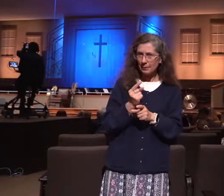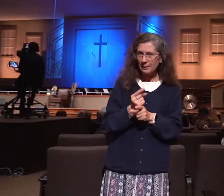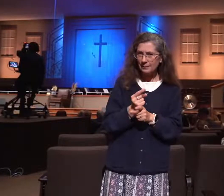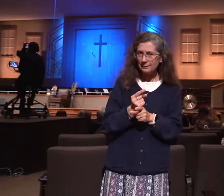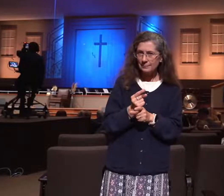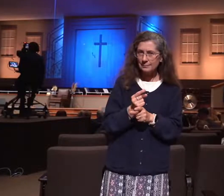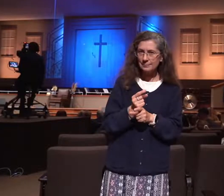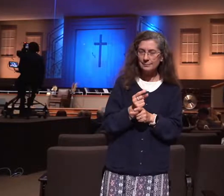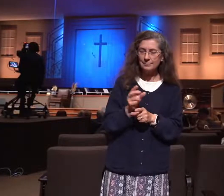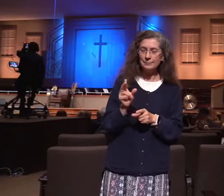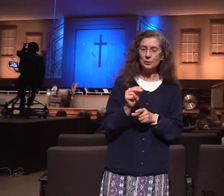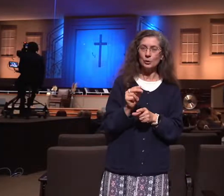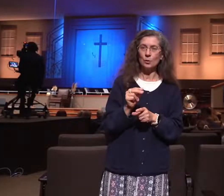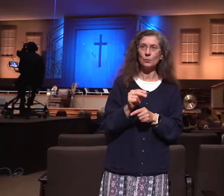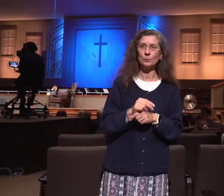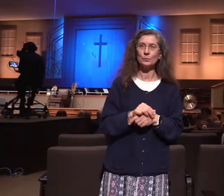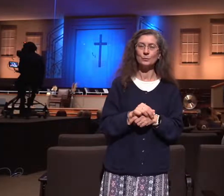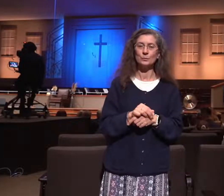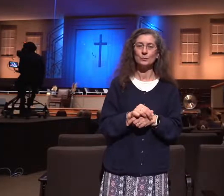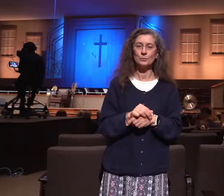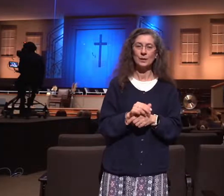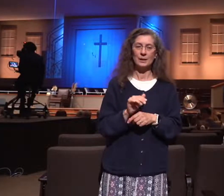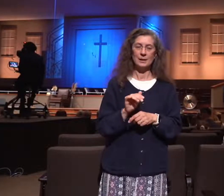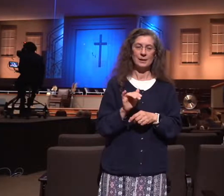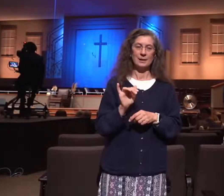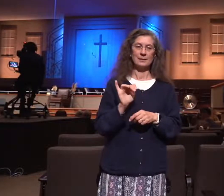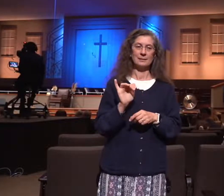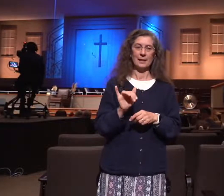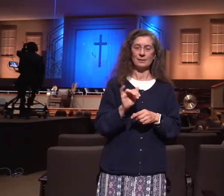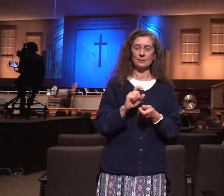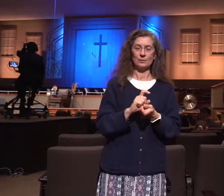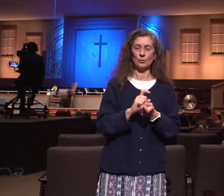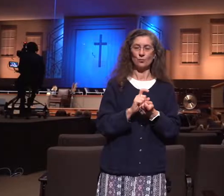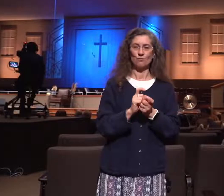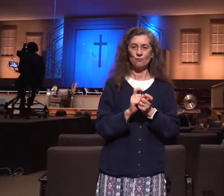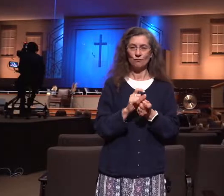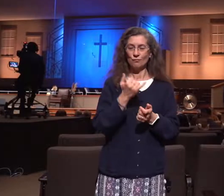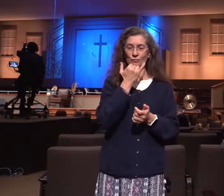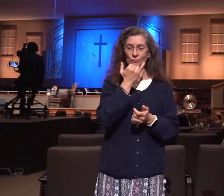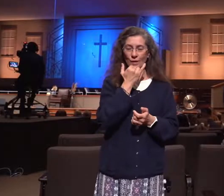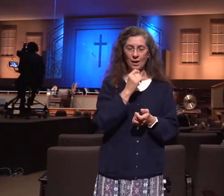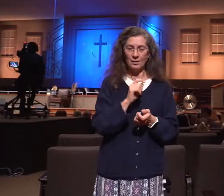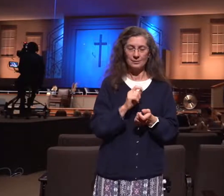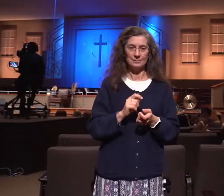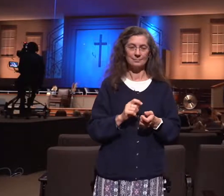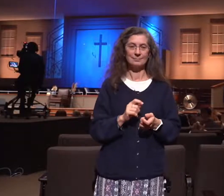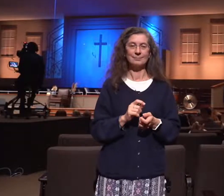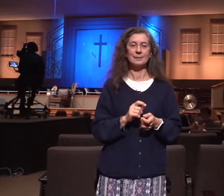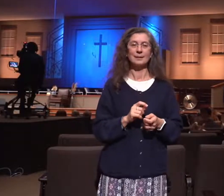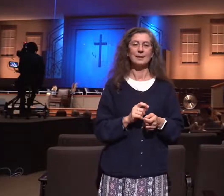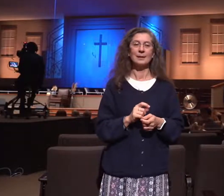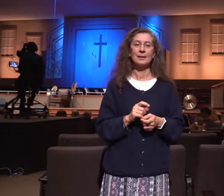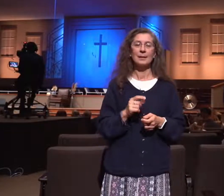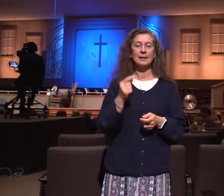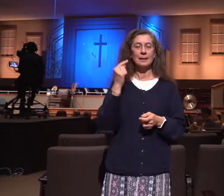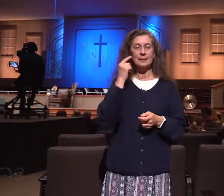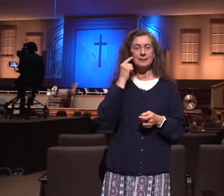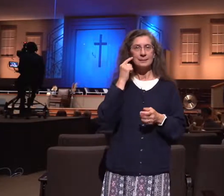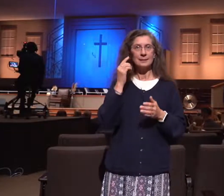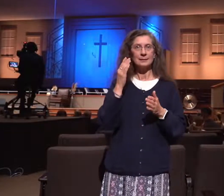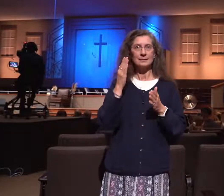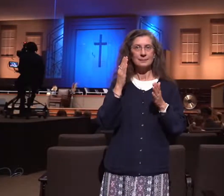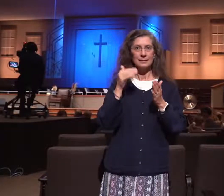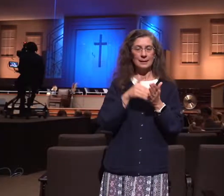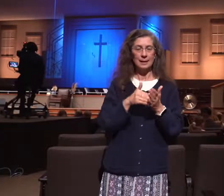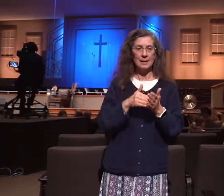says? If it is, you got a real bad translation, amen? Now listen to it.